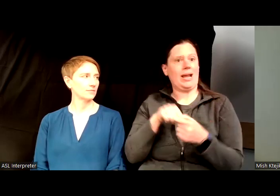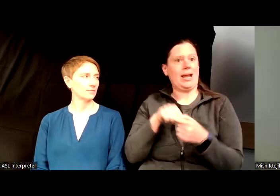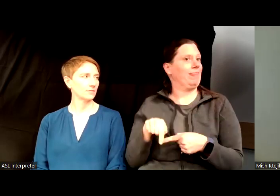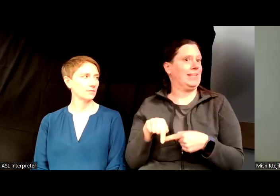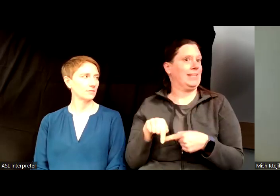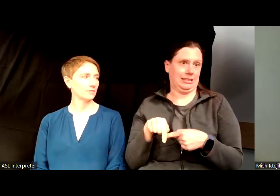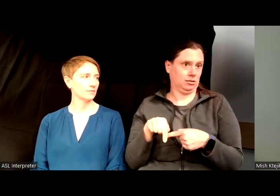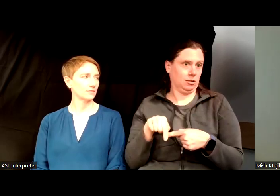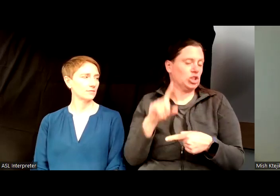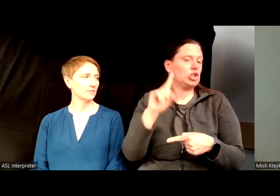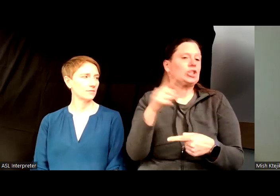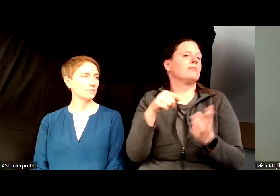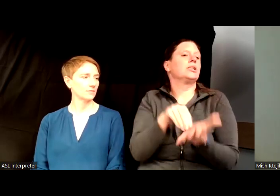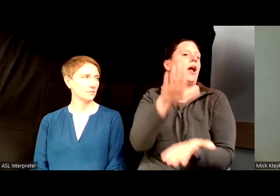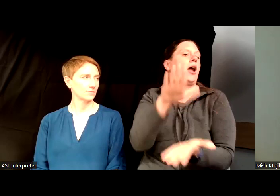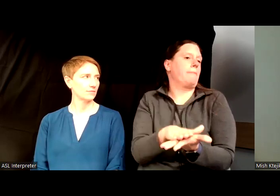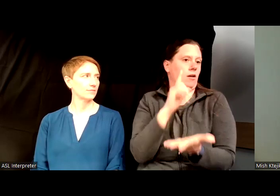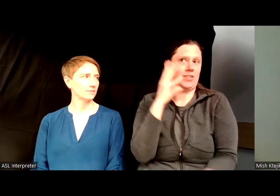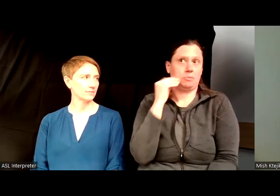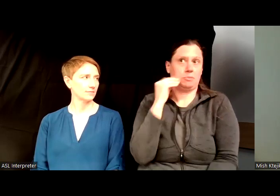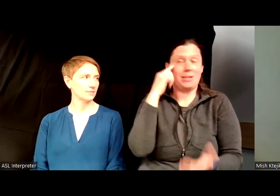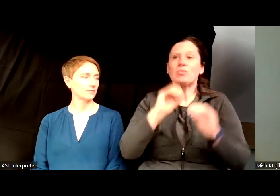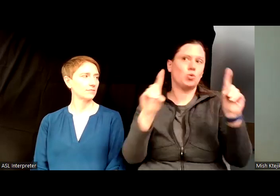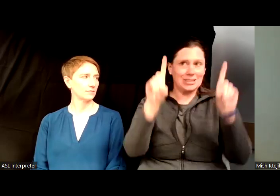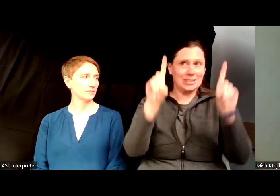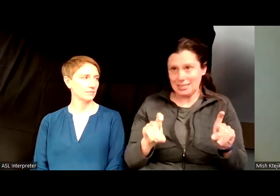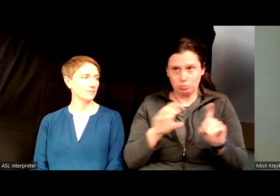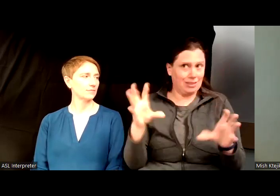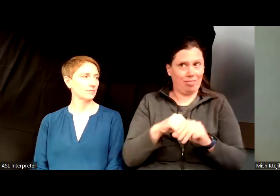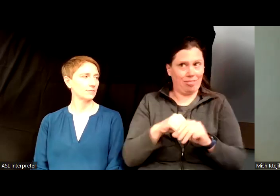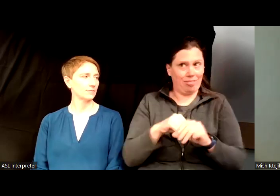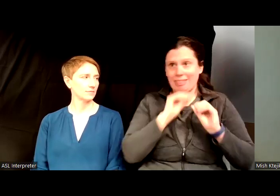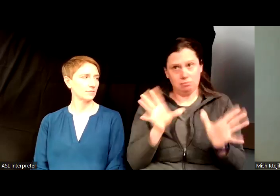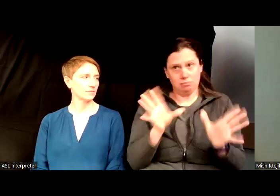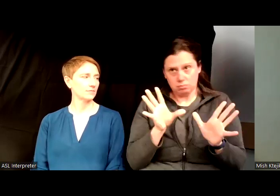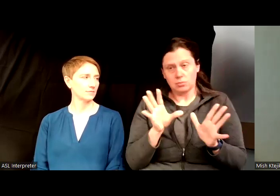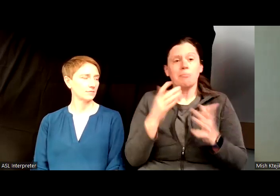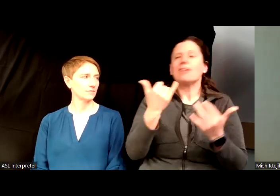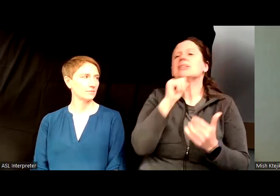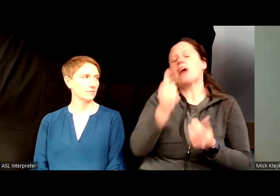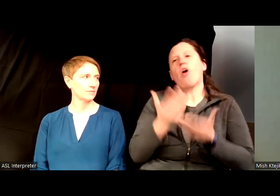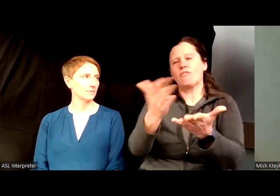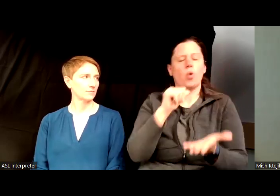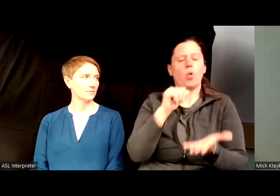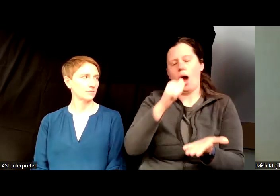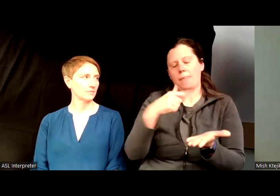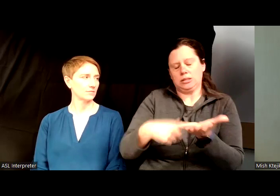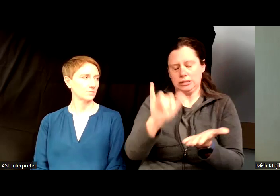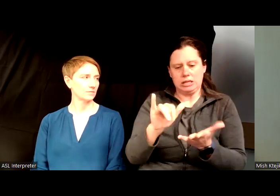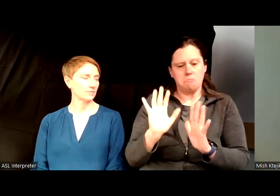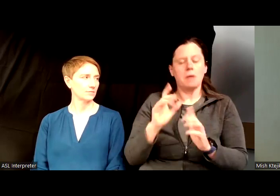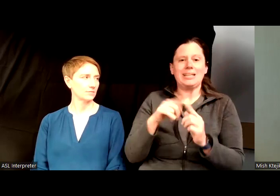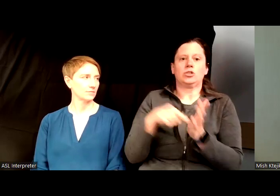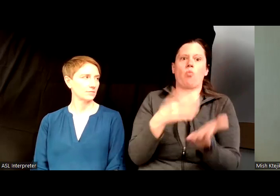courts that don't recognize the clipper. So because there was no testing involved to get that